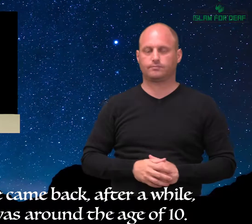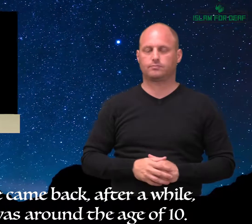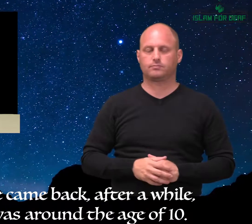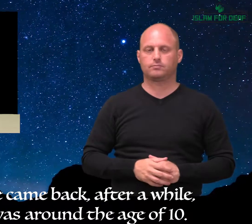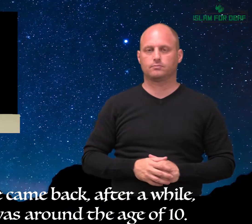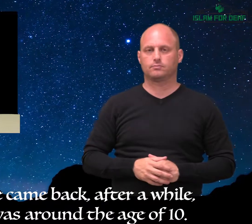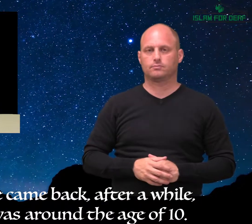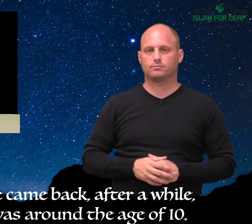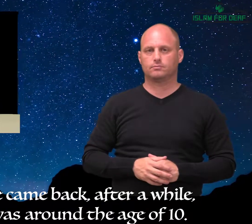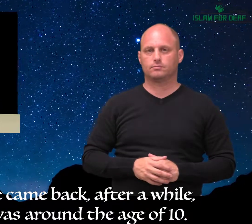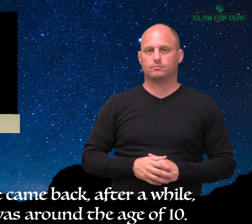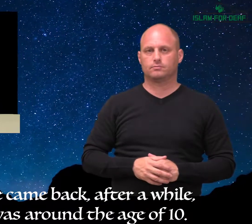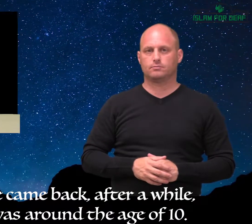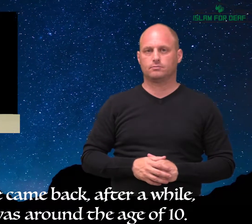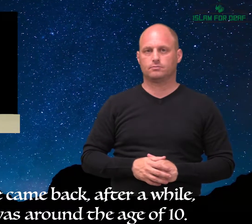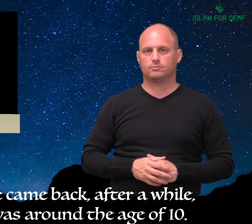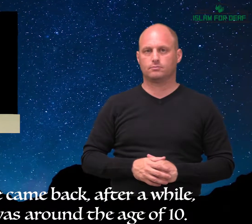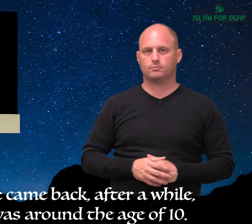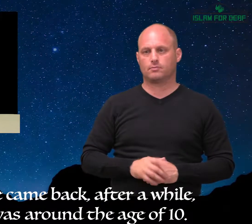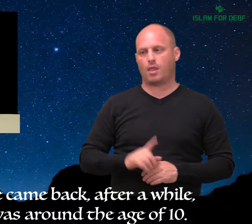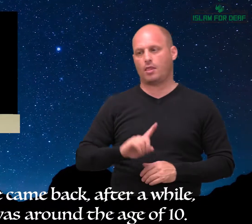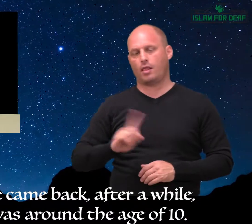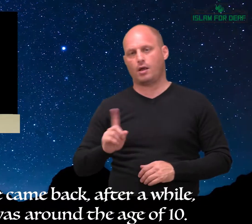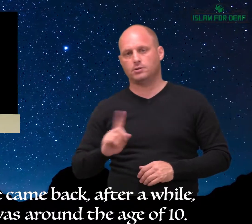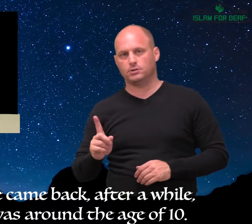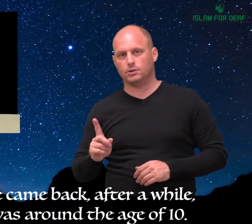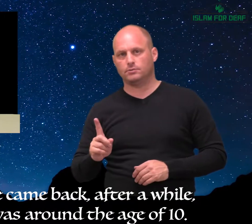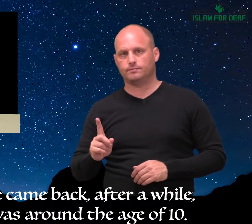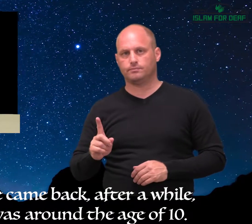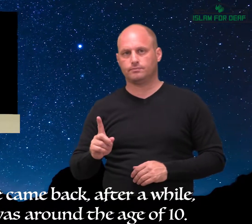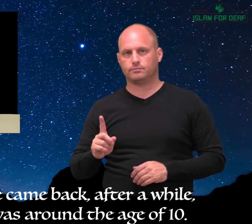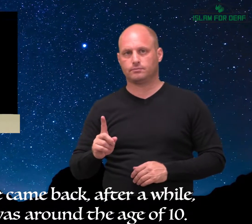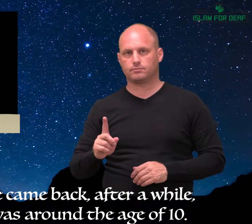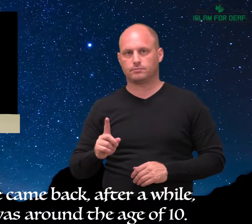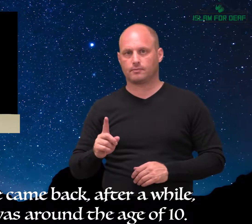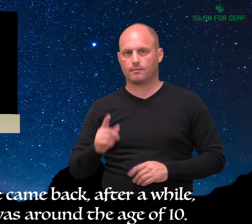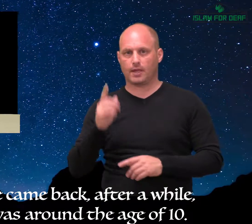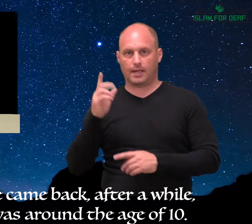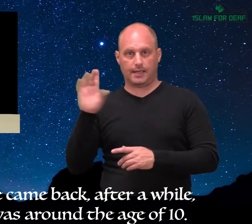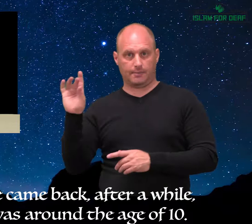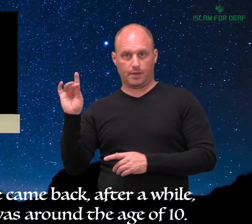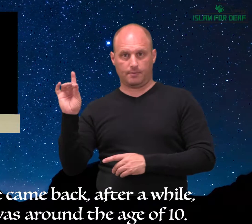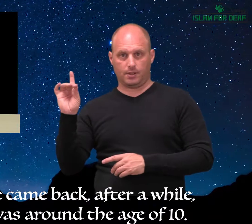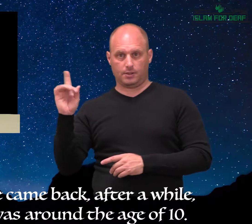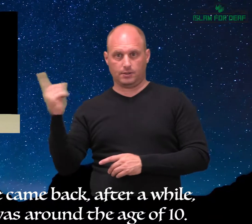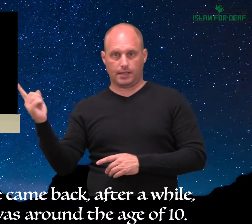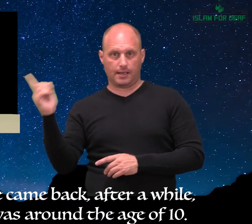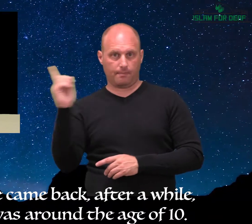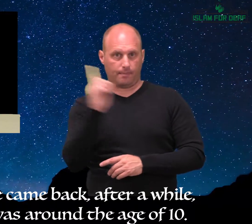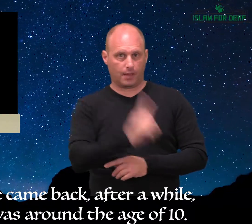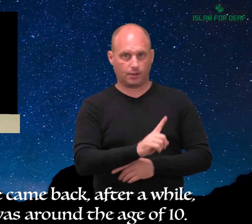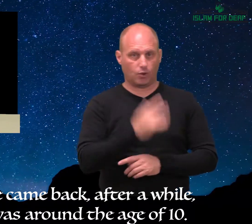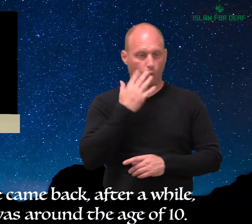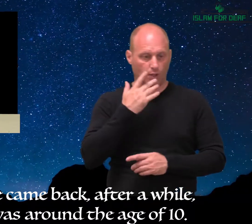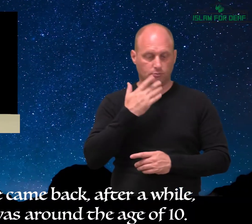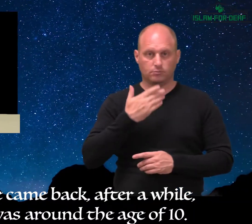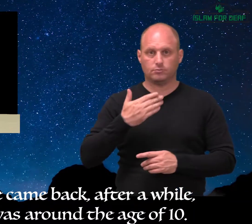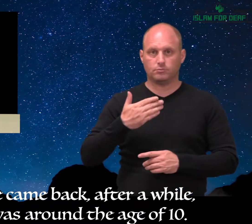he came back after a while. Now, when his child